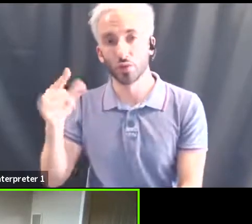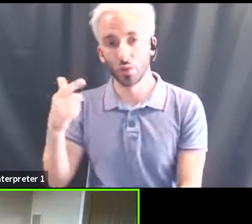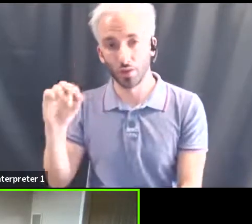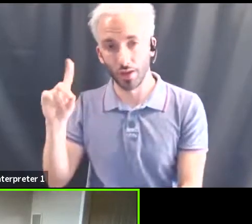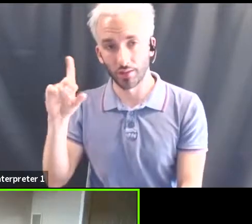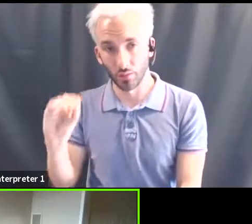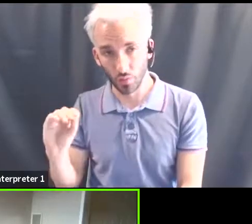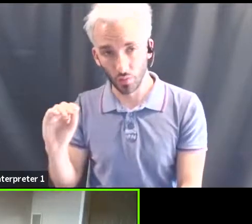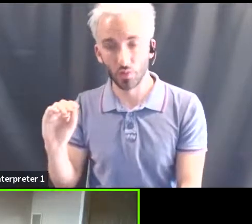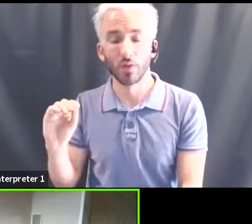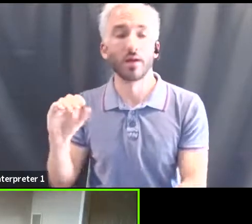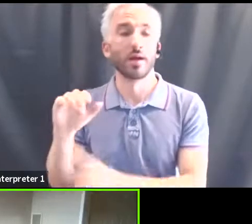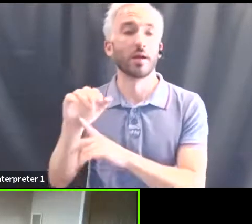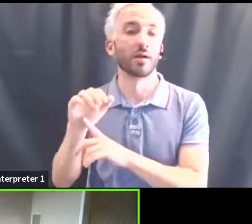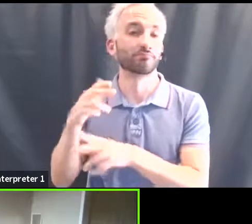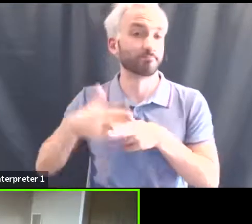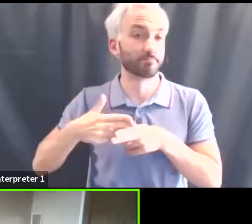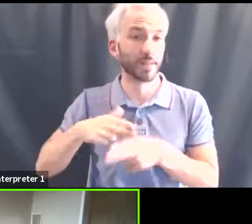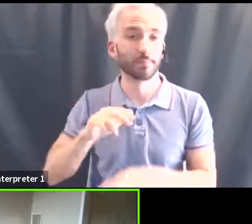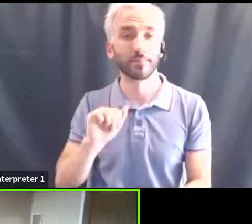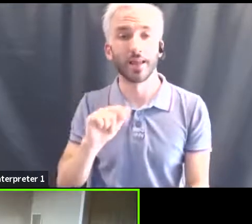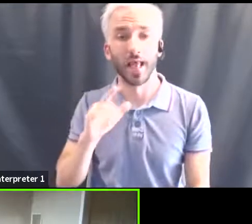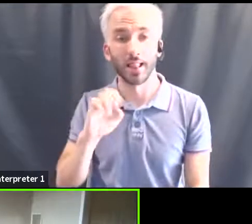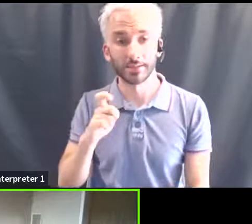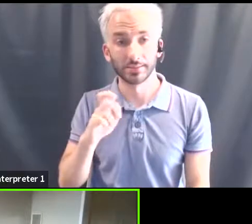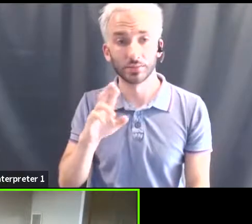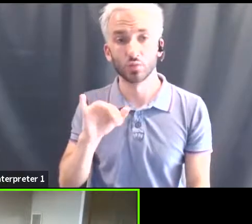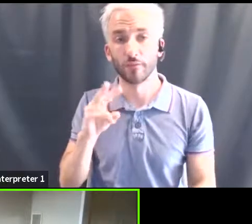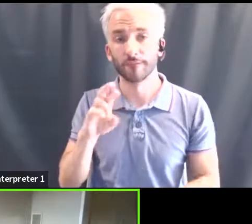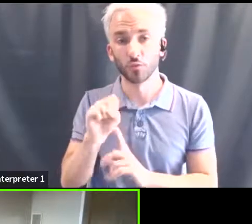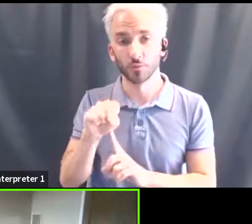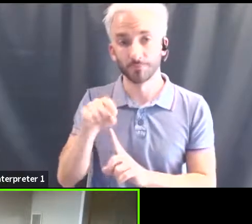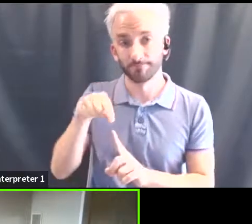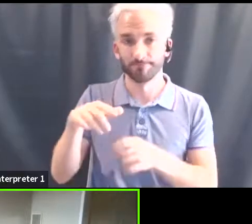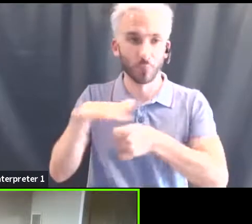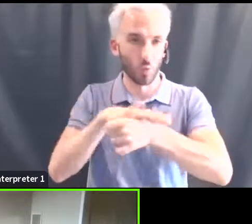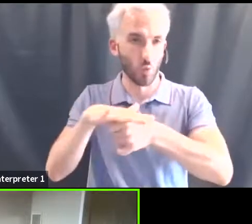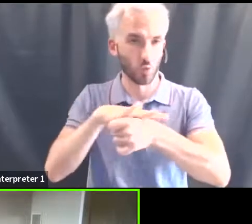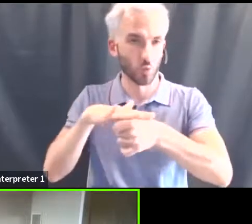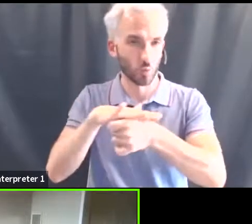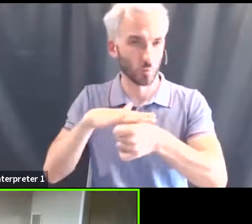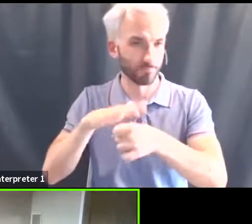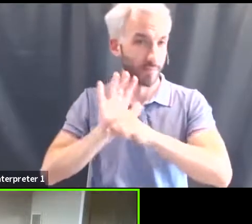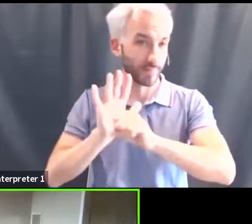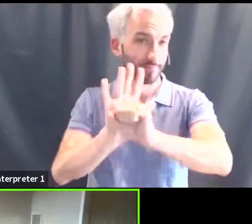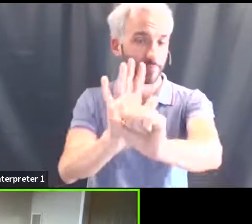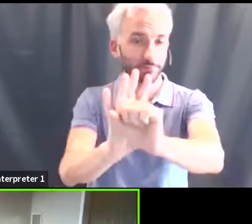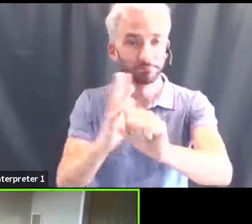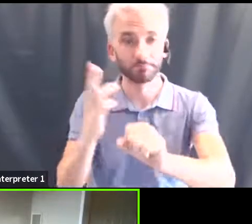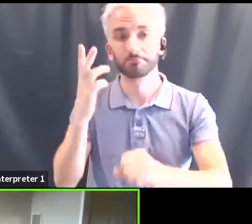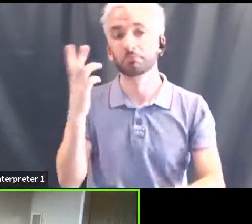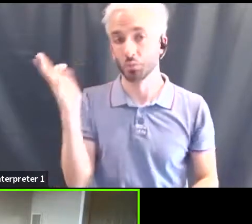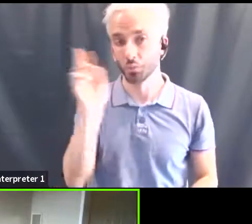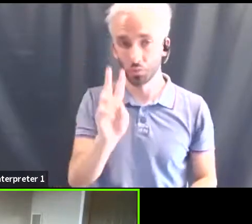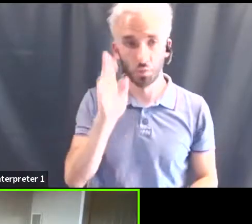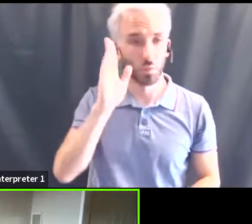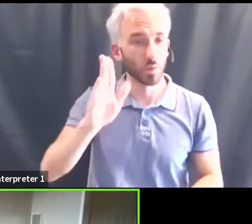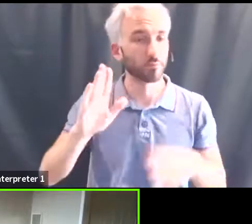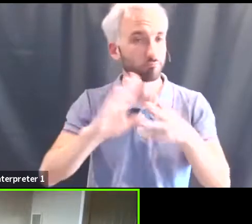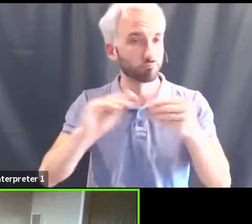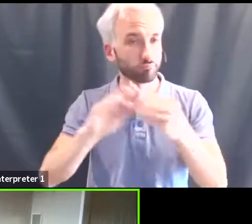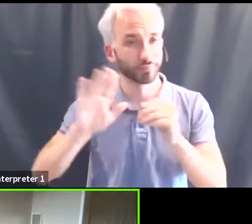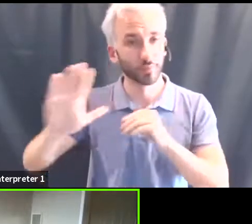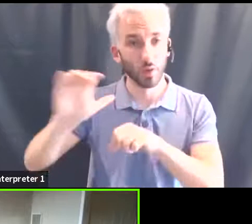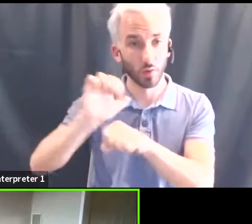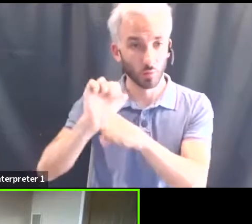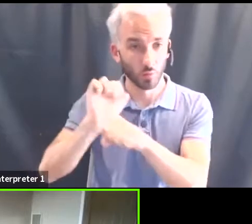a local youth activist organizer person, come and speak about their work. On